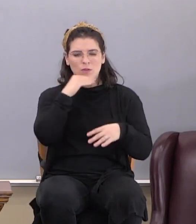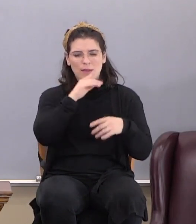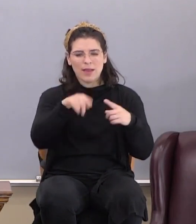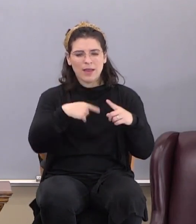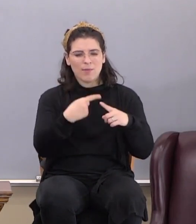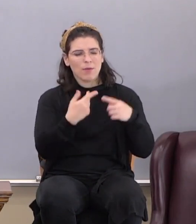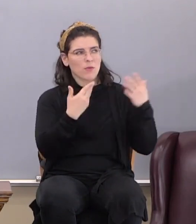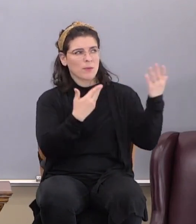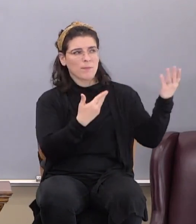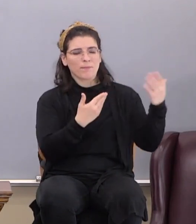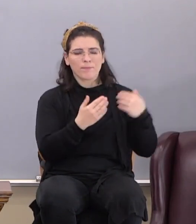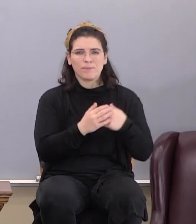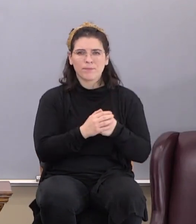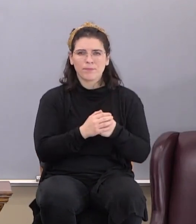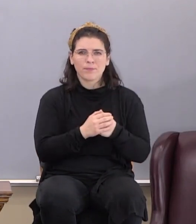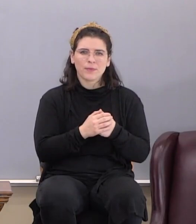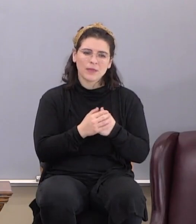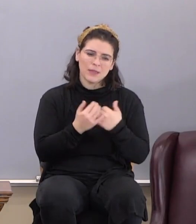him.